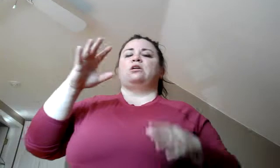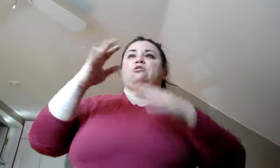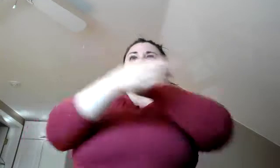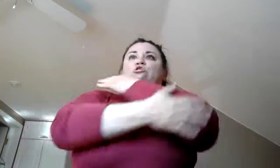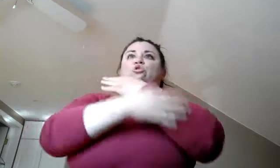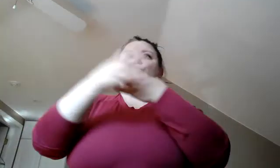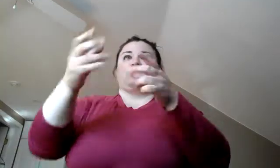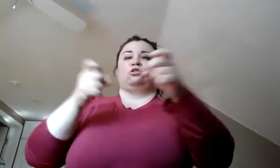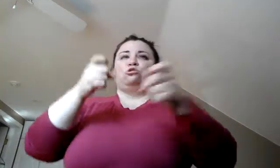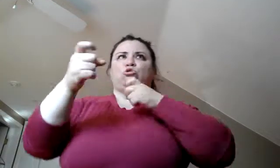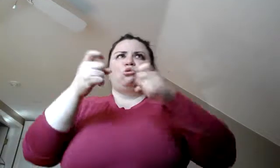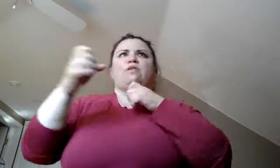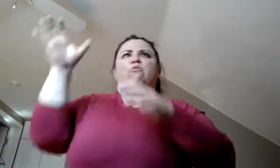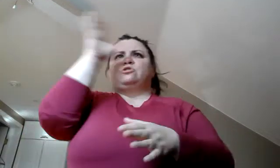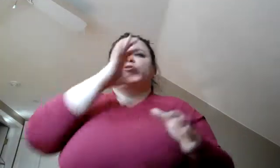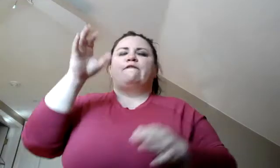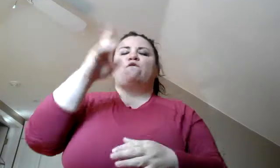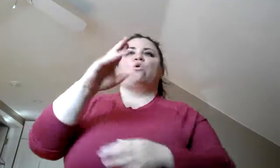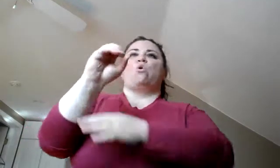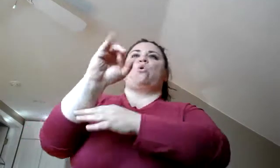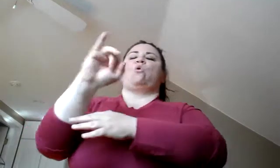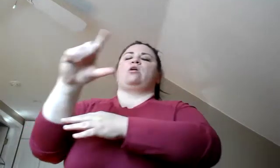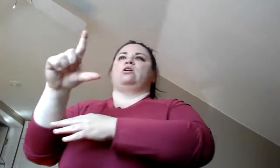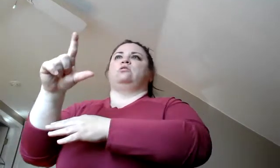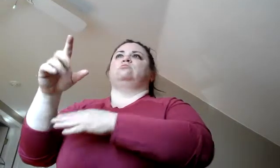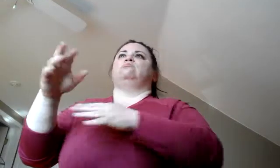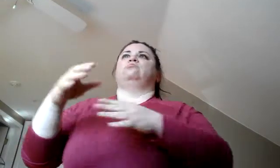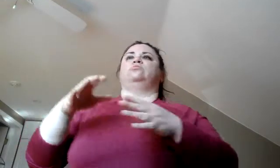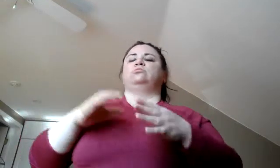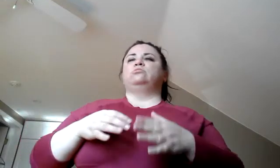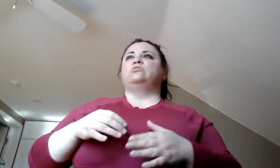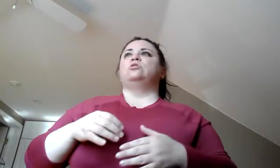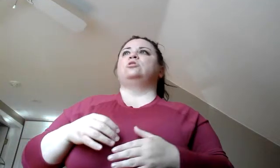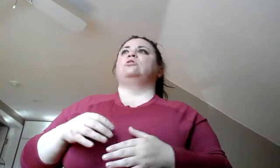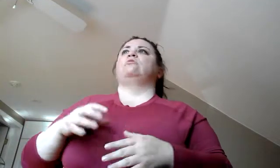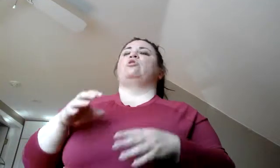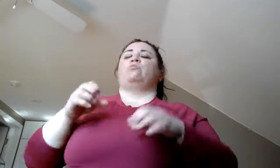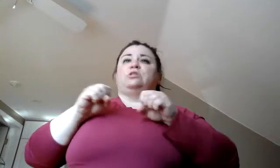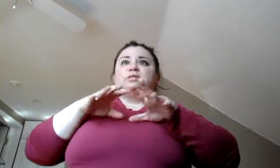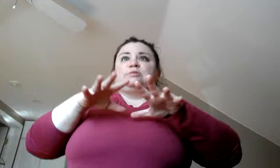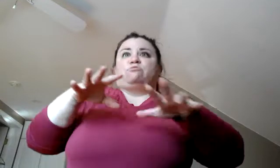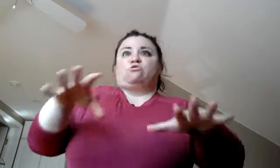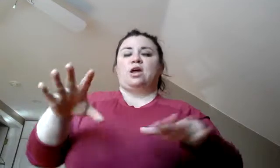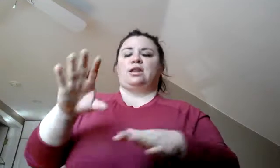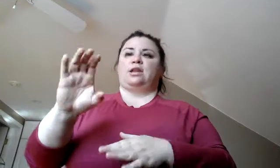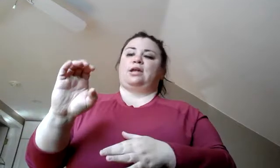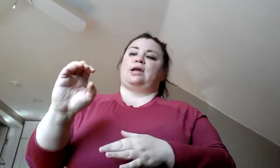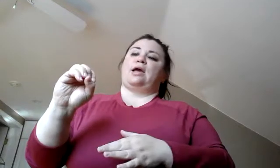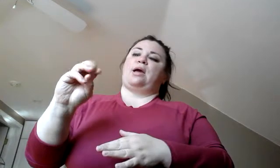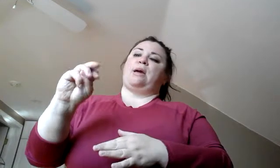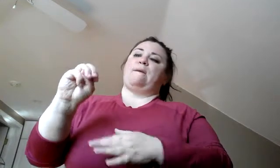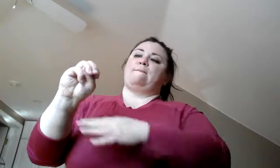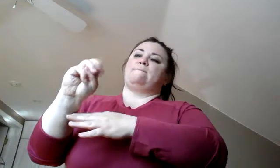oil supplies, or they wanted their footprint in the Middle East to spread communism, or whatever the reason was, they were there. And